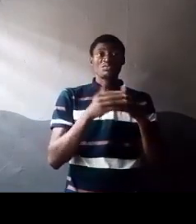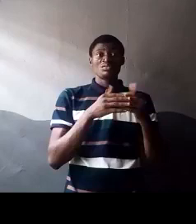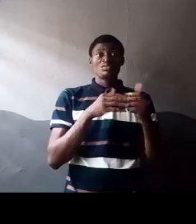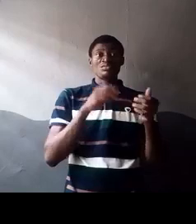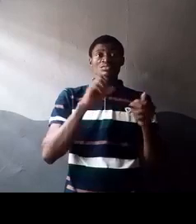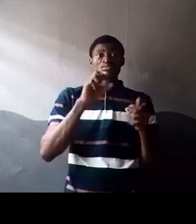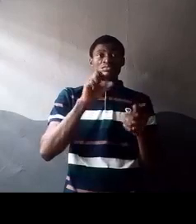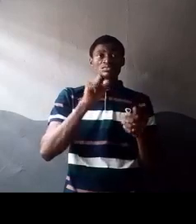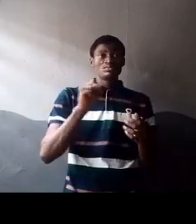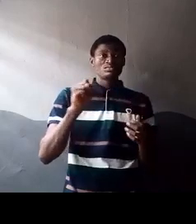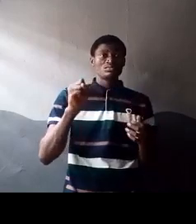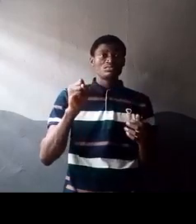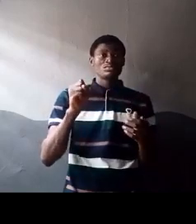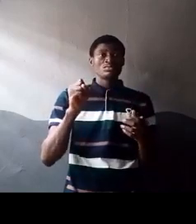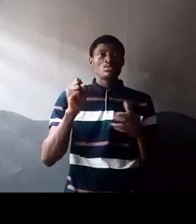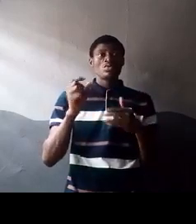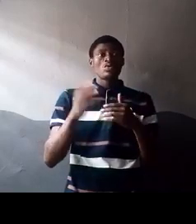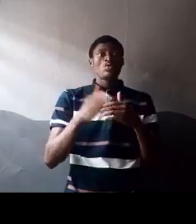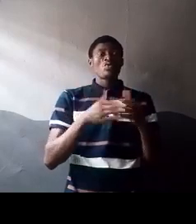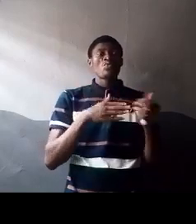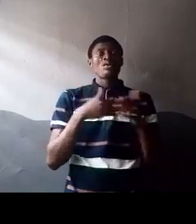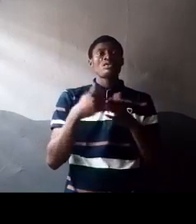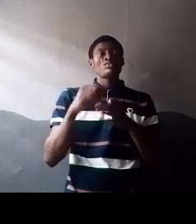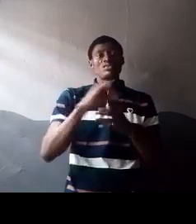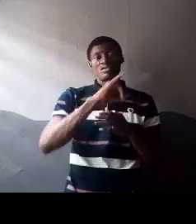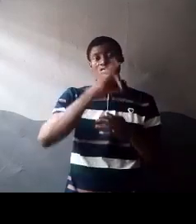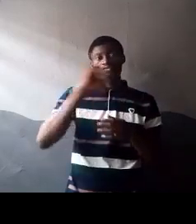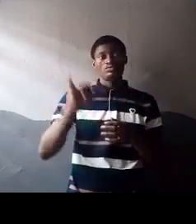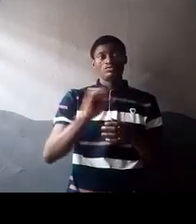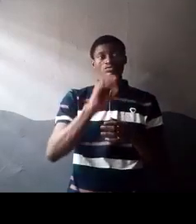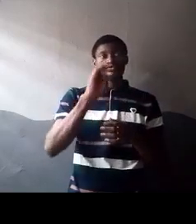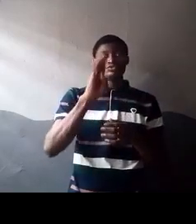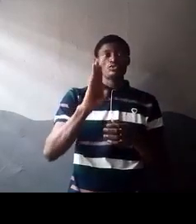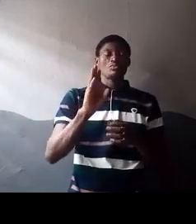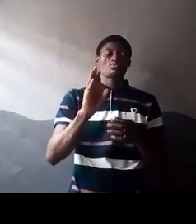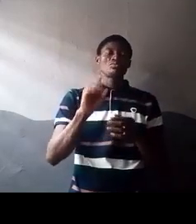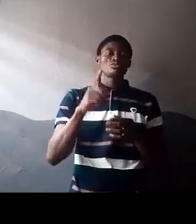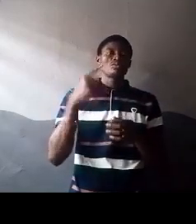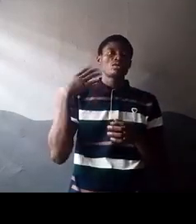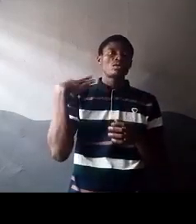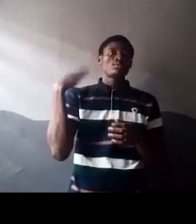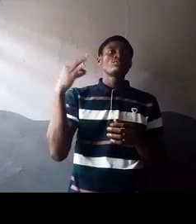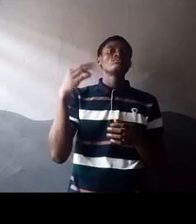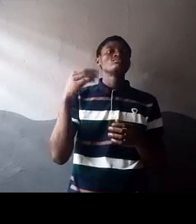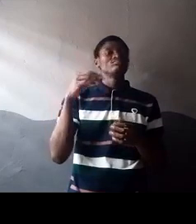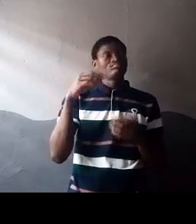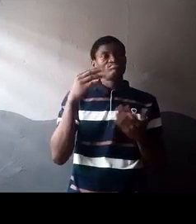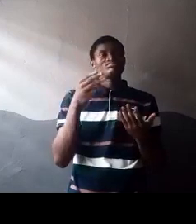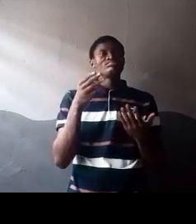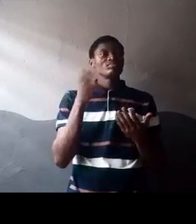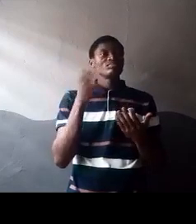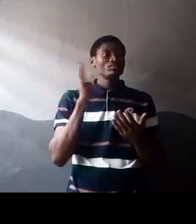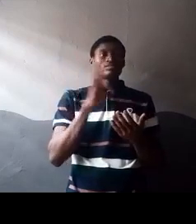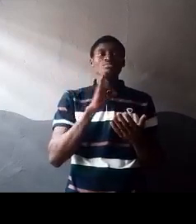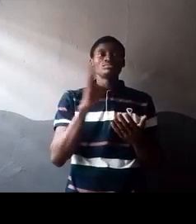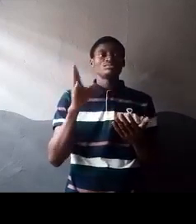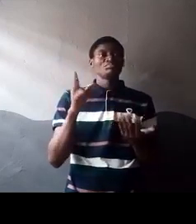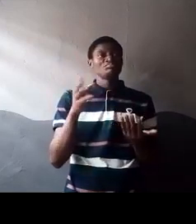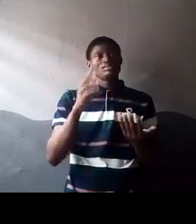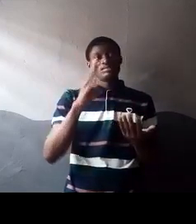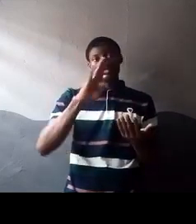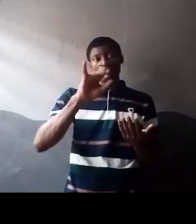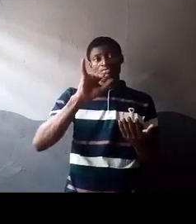whatever job or whatever you're applying for, there's always going to be a bias towards the person with the best